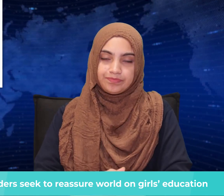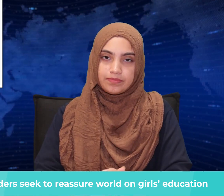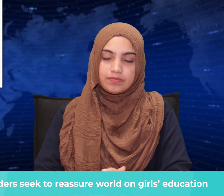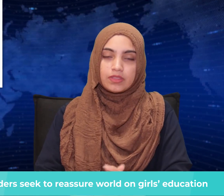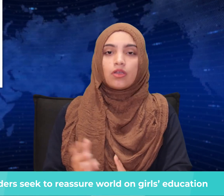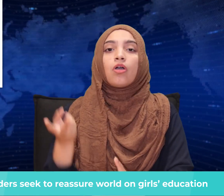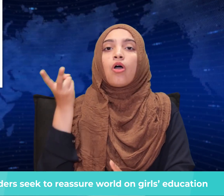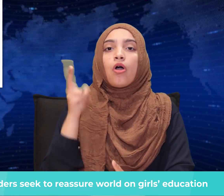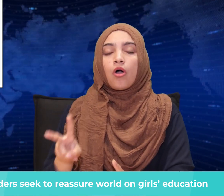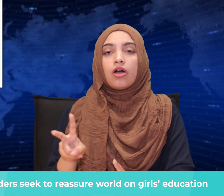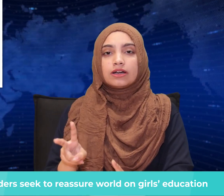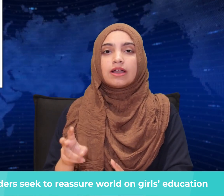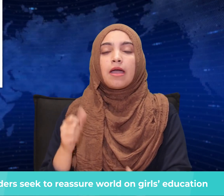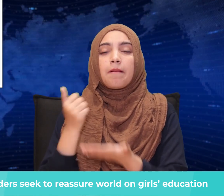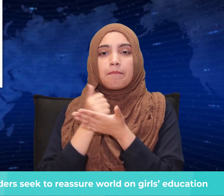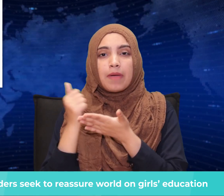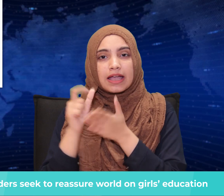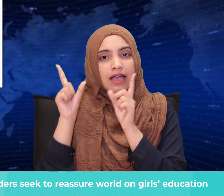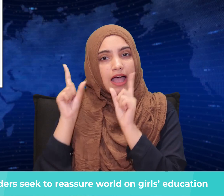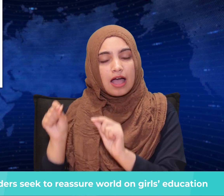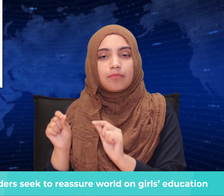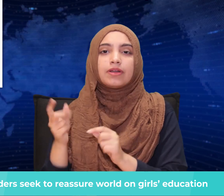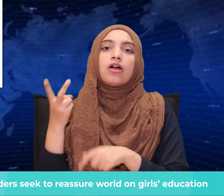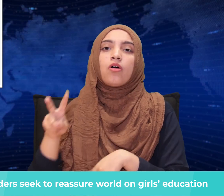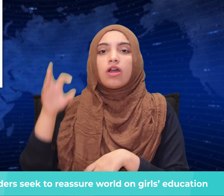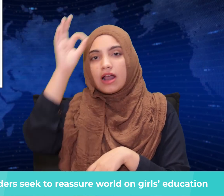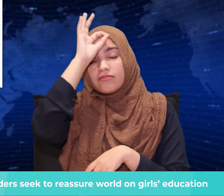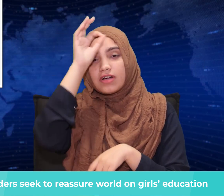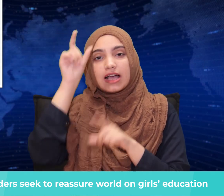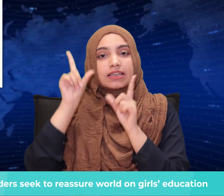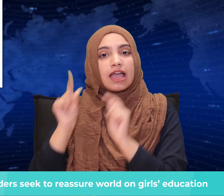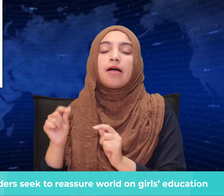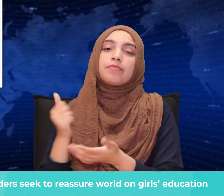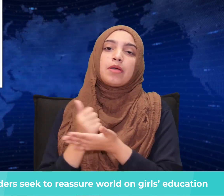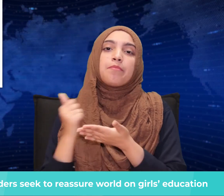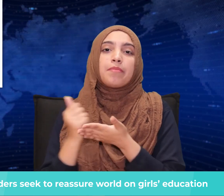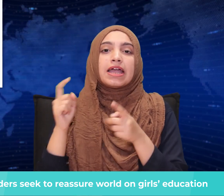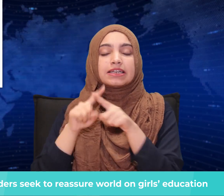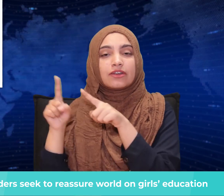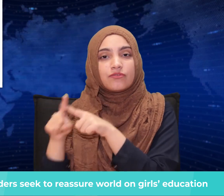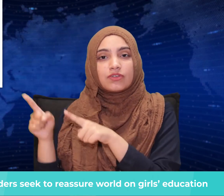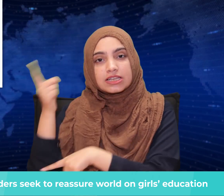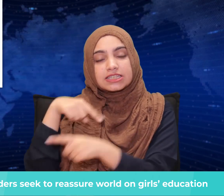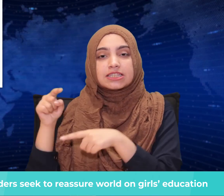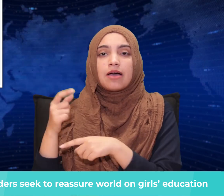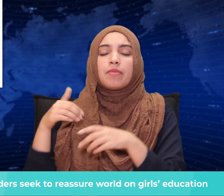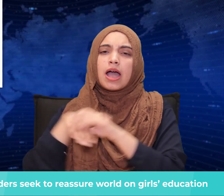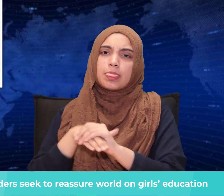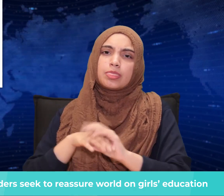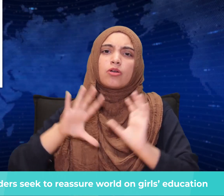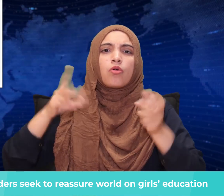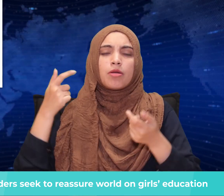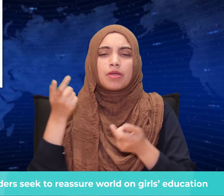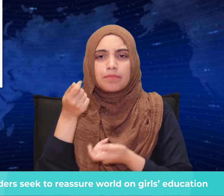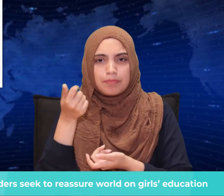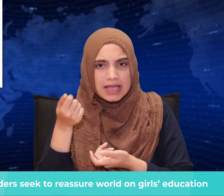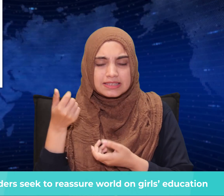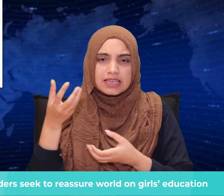The central bank, the Afghanistan Bank, which regulates all banking and money handling operations,